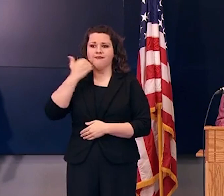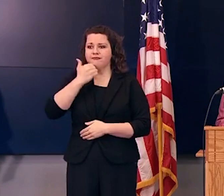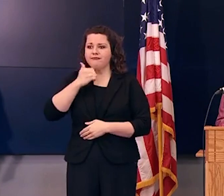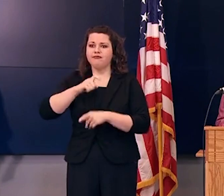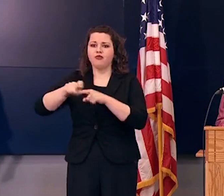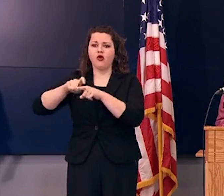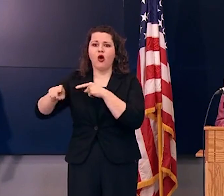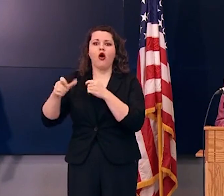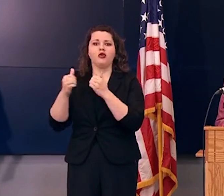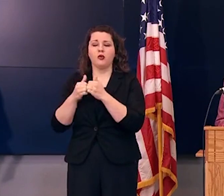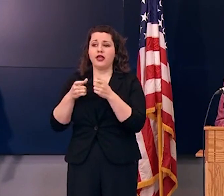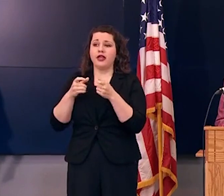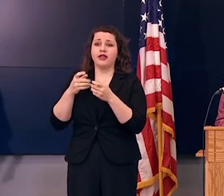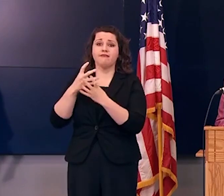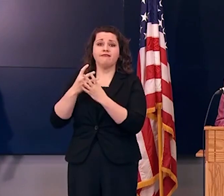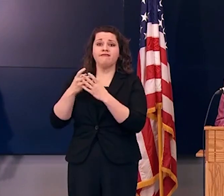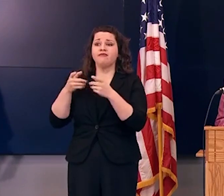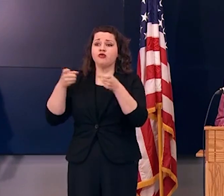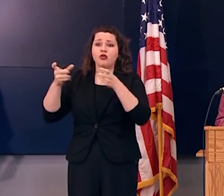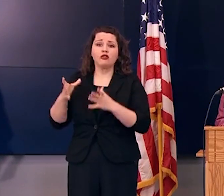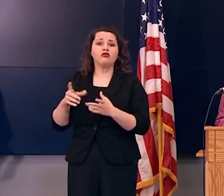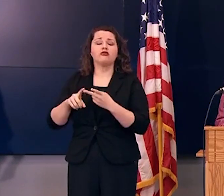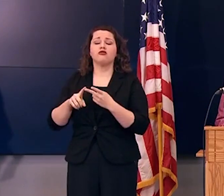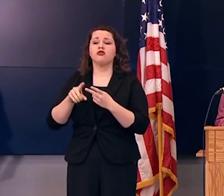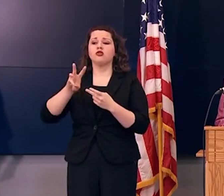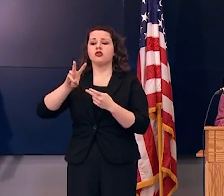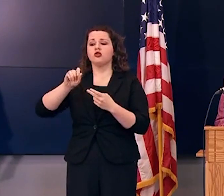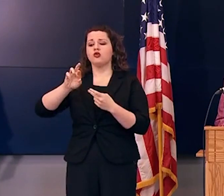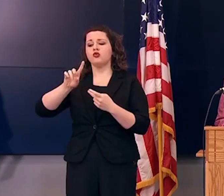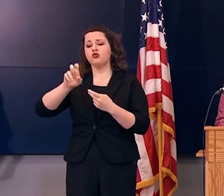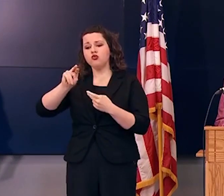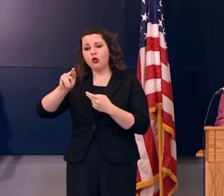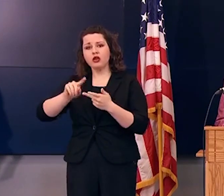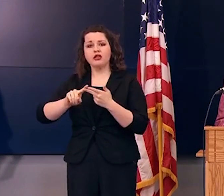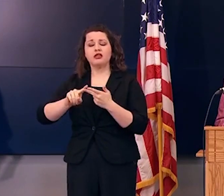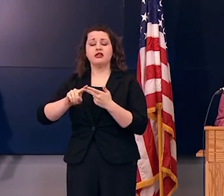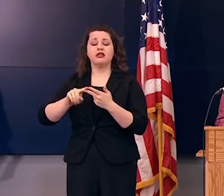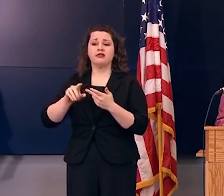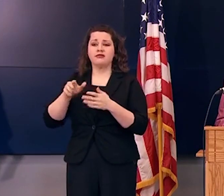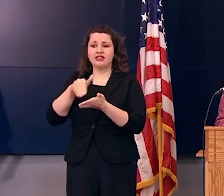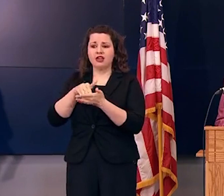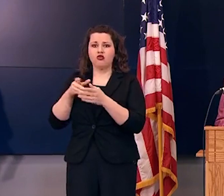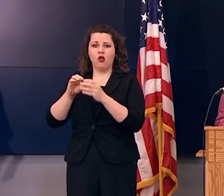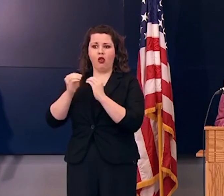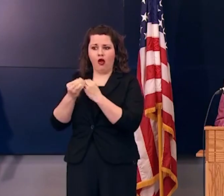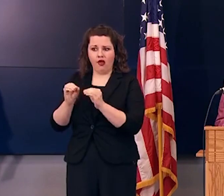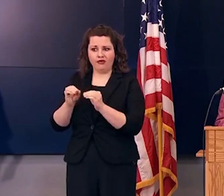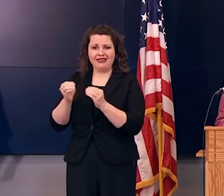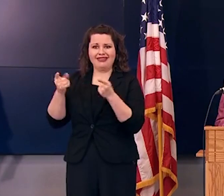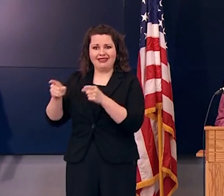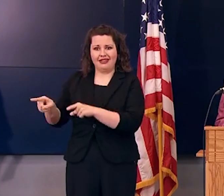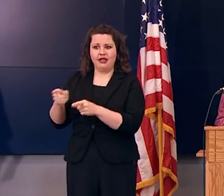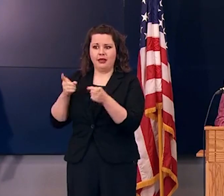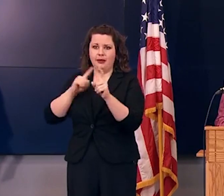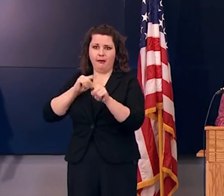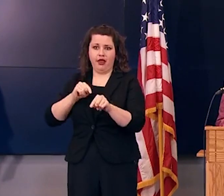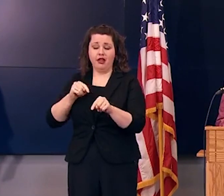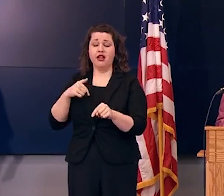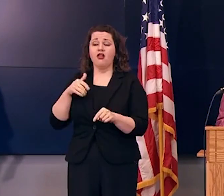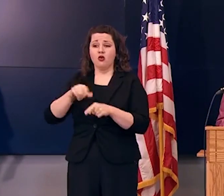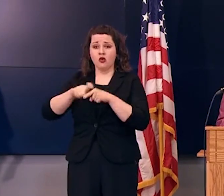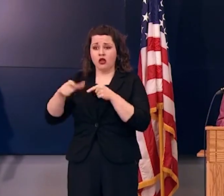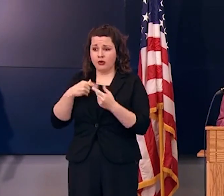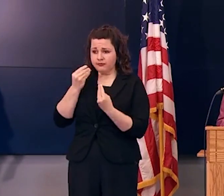community-based corrections directors, wardens, and central office incident command. During those calls, we give updates,